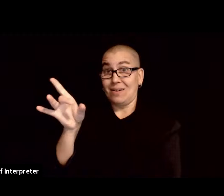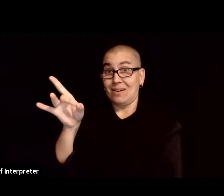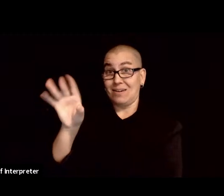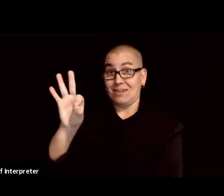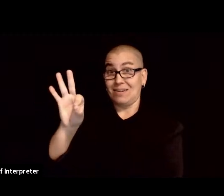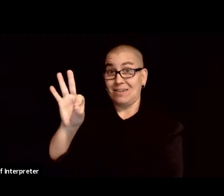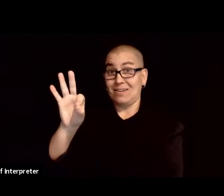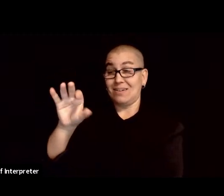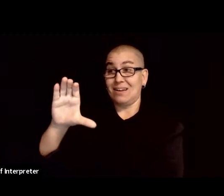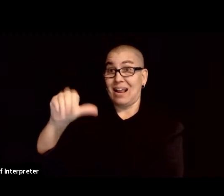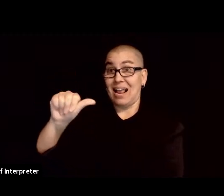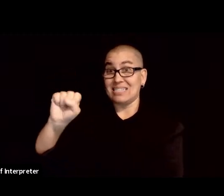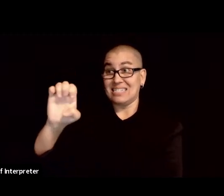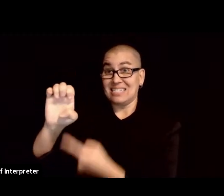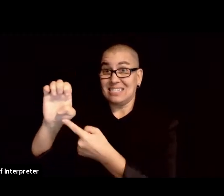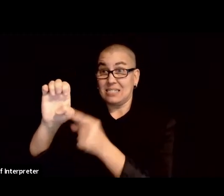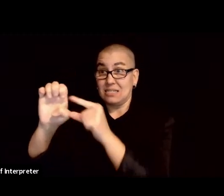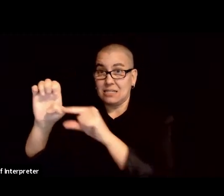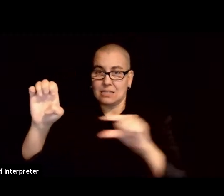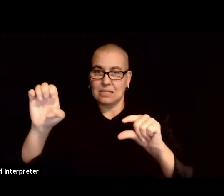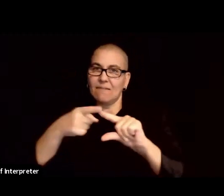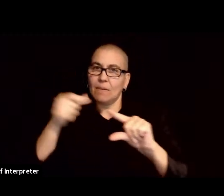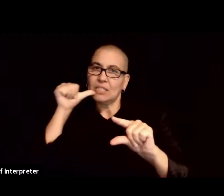significant laboratory total.